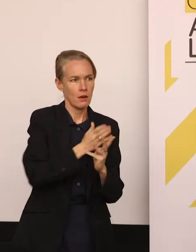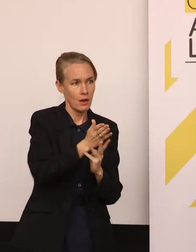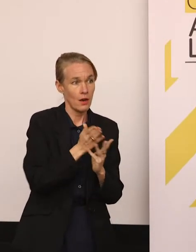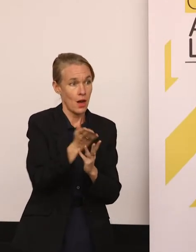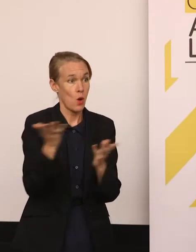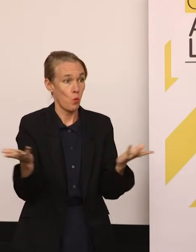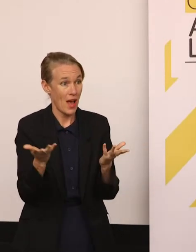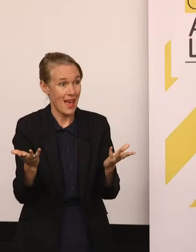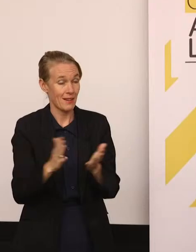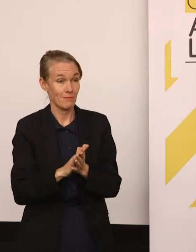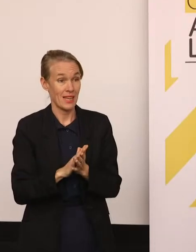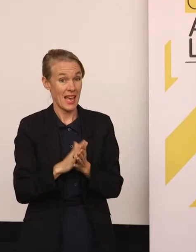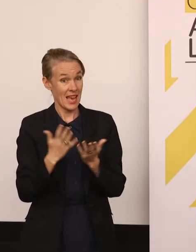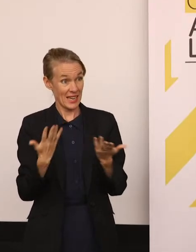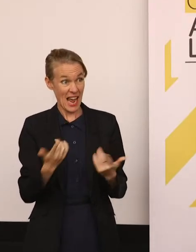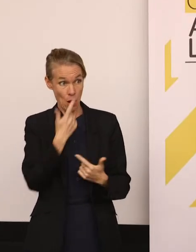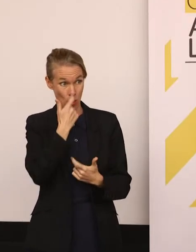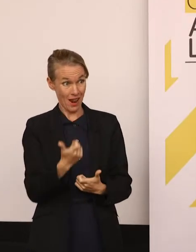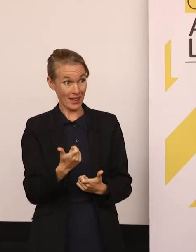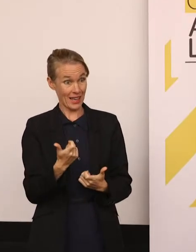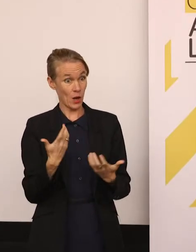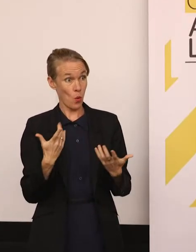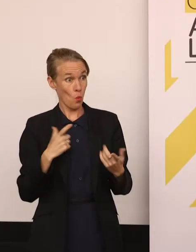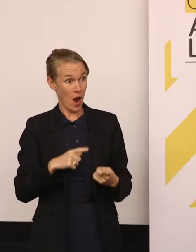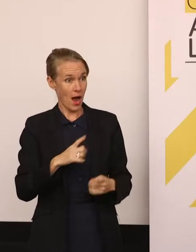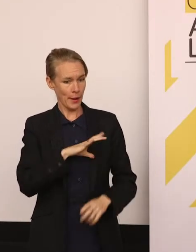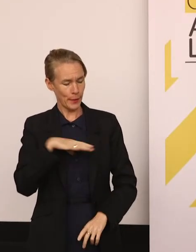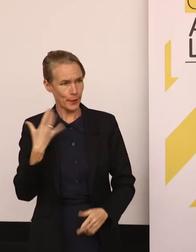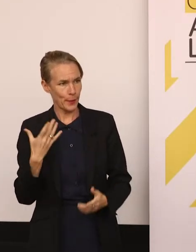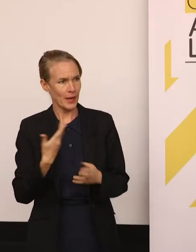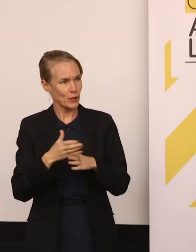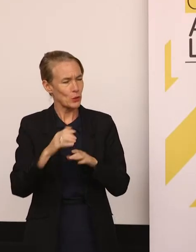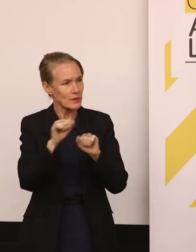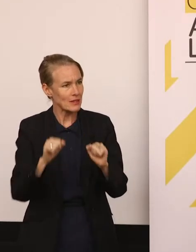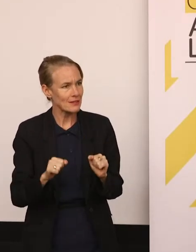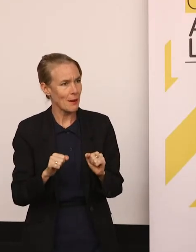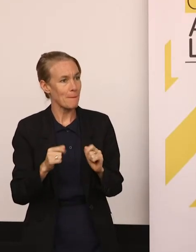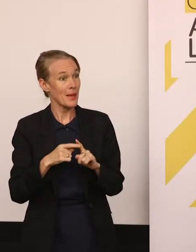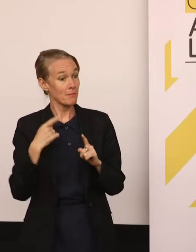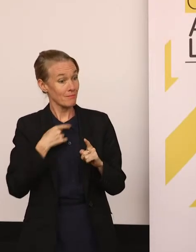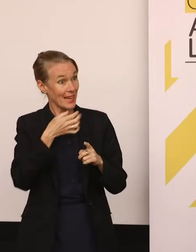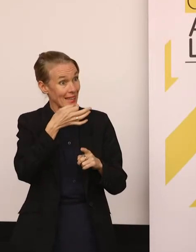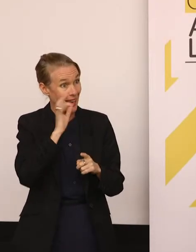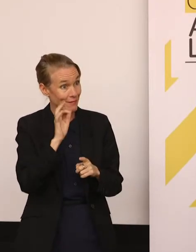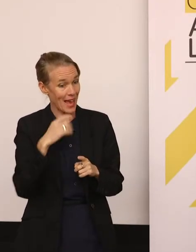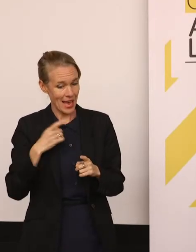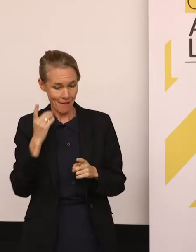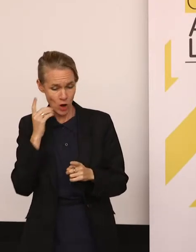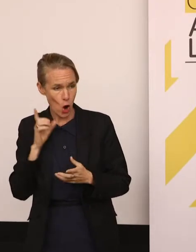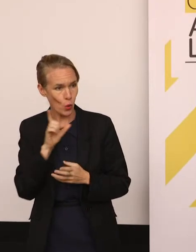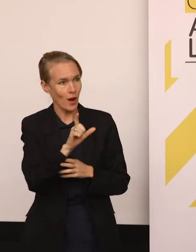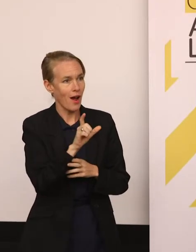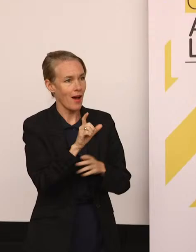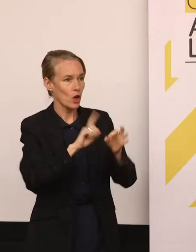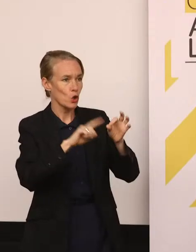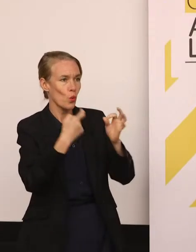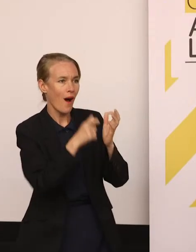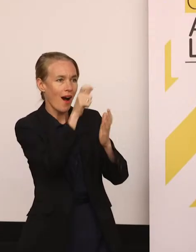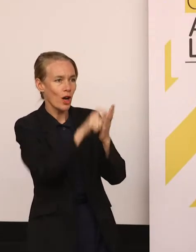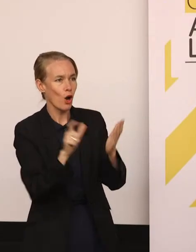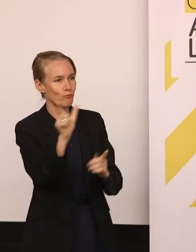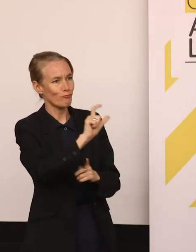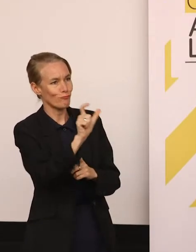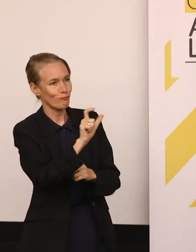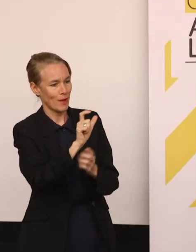when you and I went to that cafe, we would have pulled our cell phones out on the way in and scanned the QR code, which will keep a record on our cell